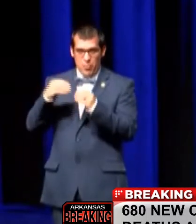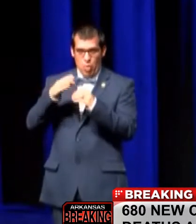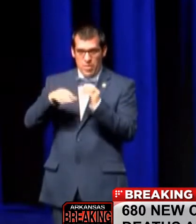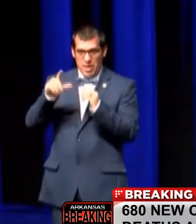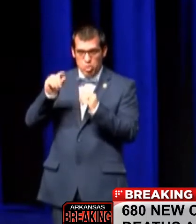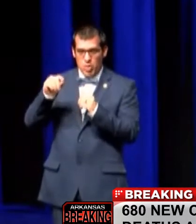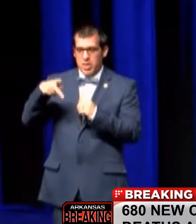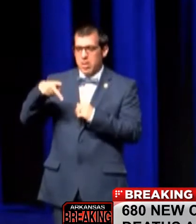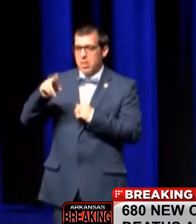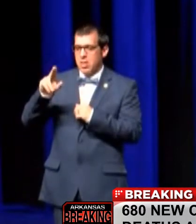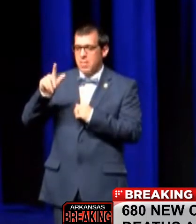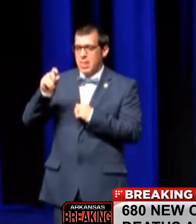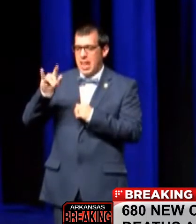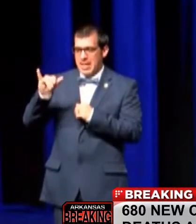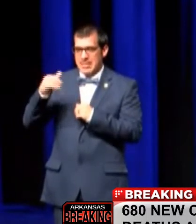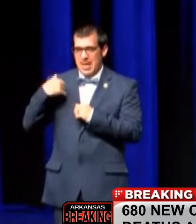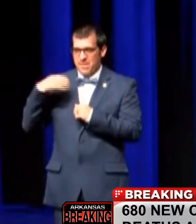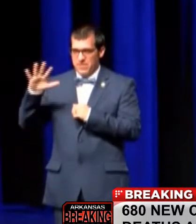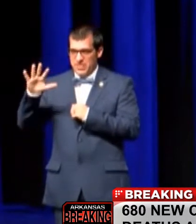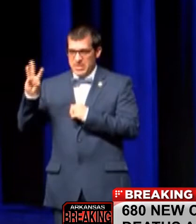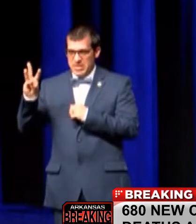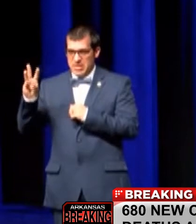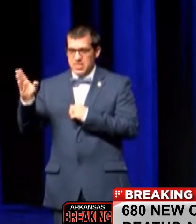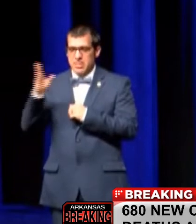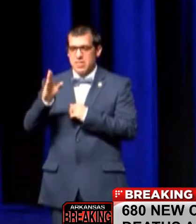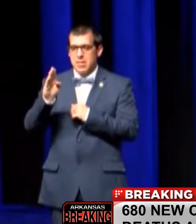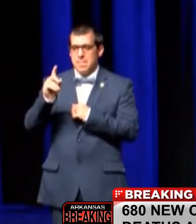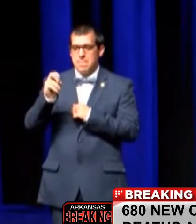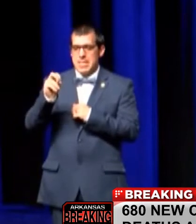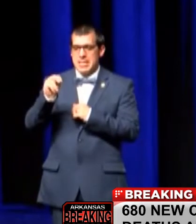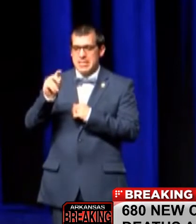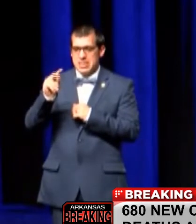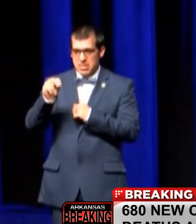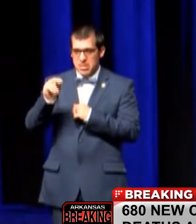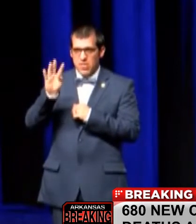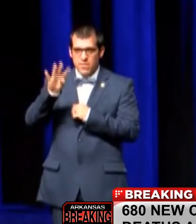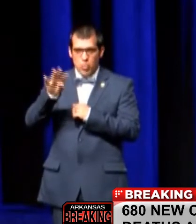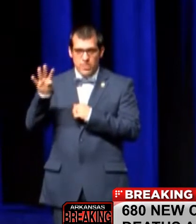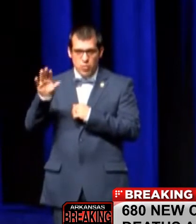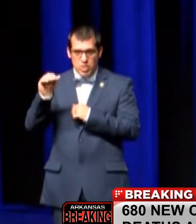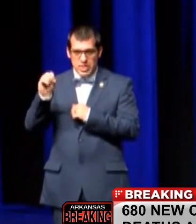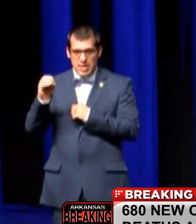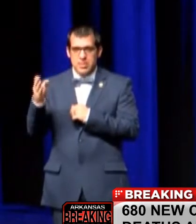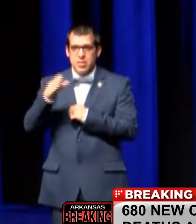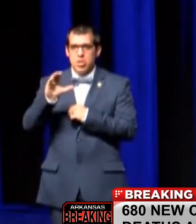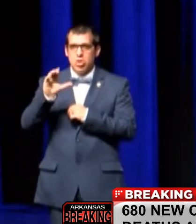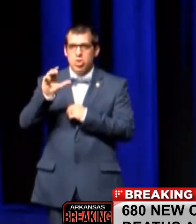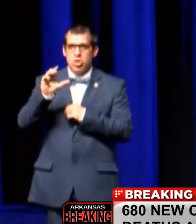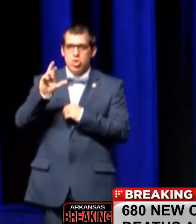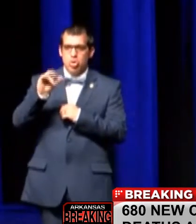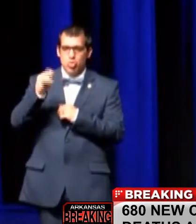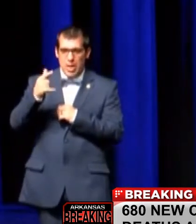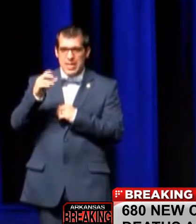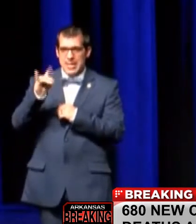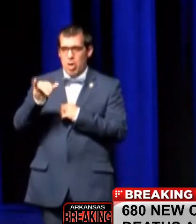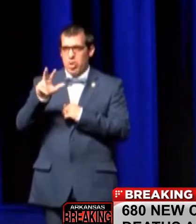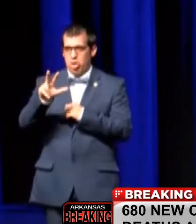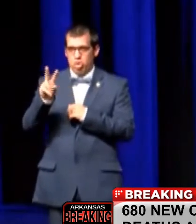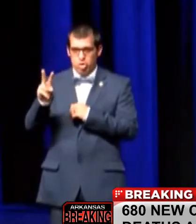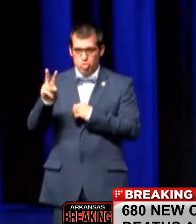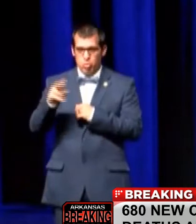with 56 cases, Benton County with 44, Craig County with